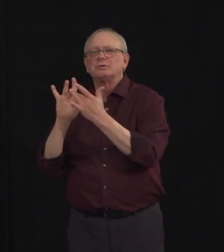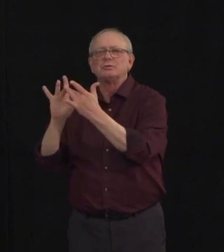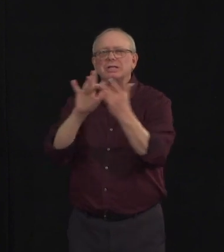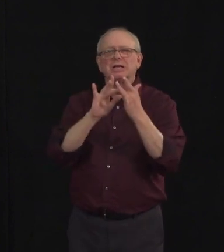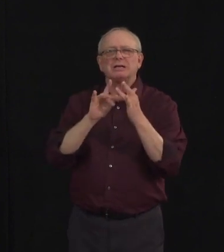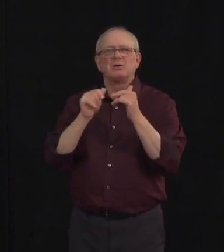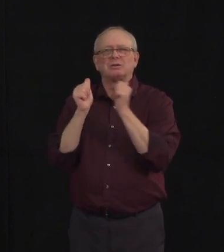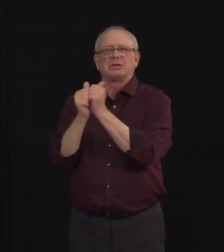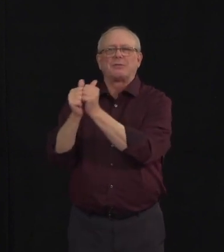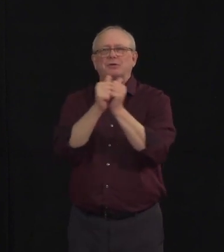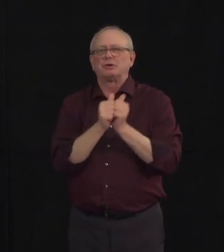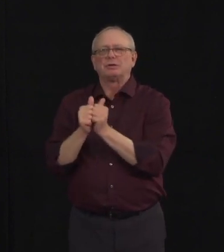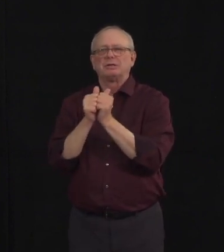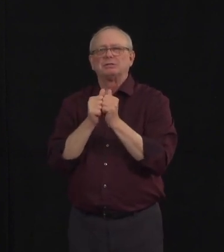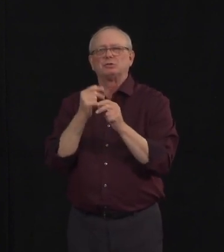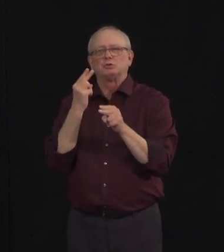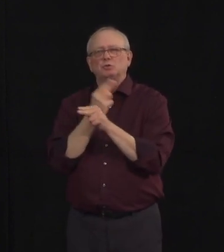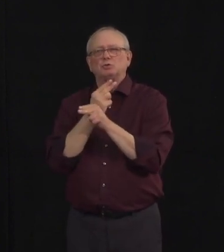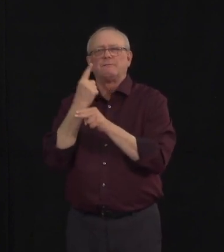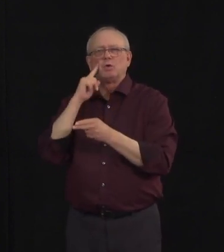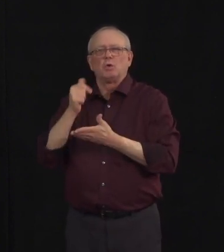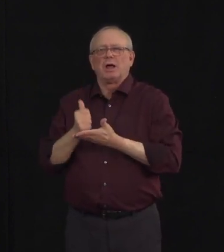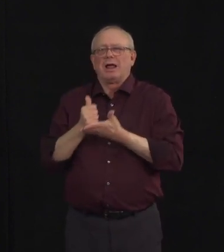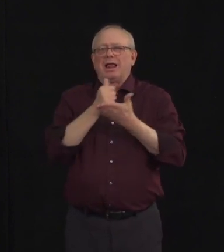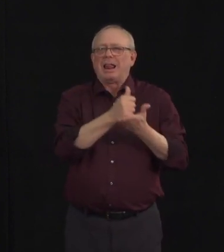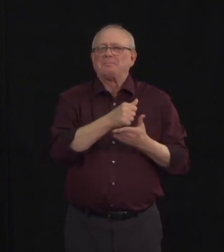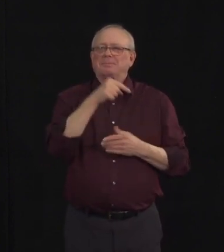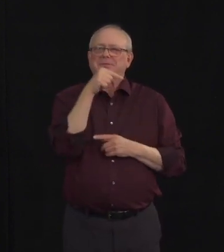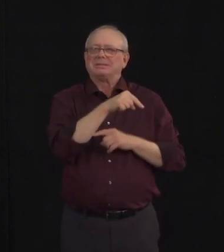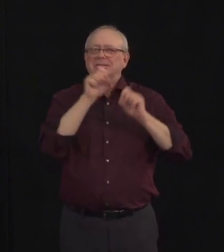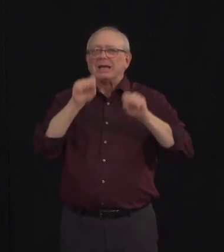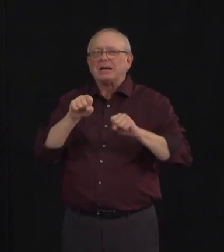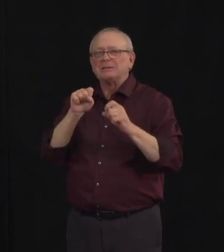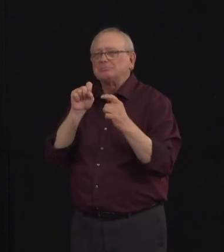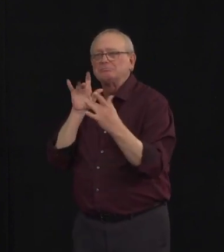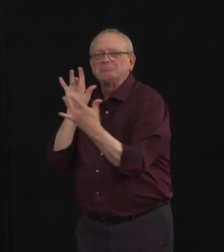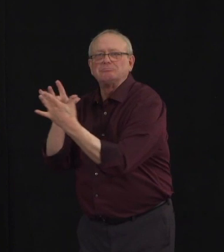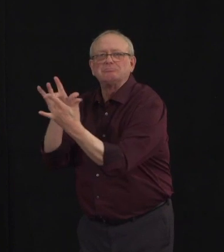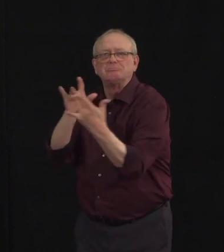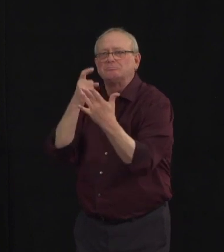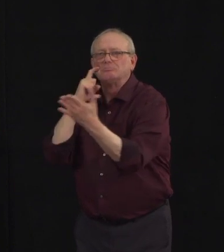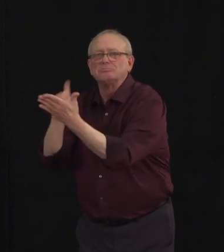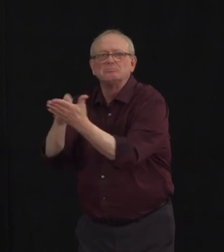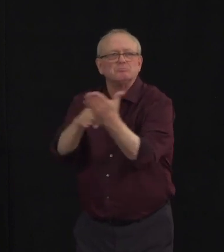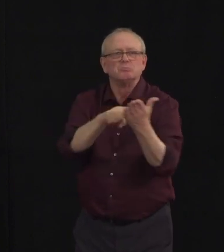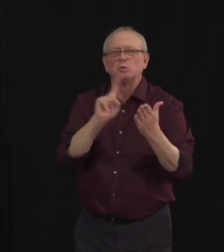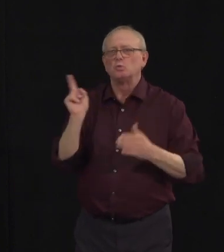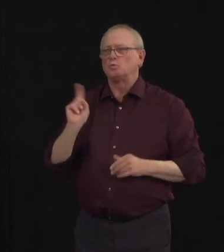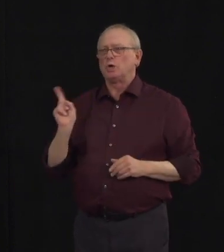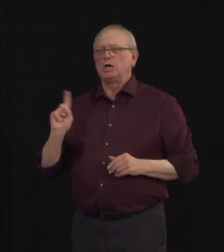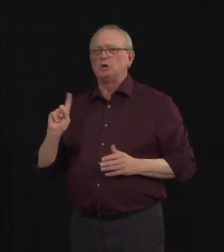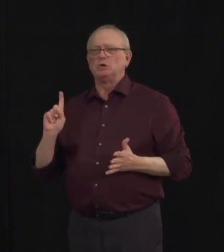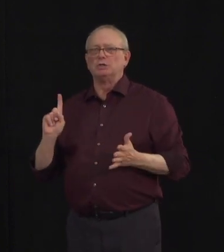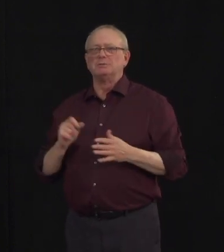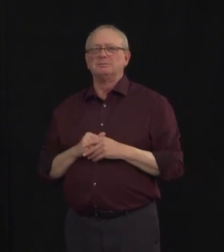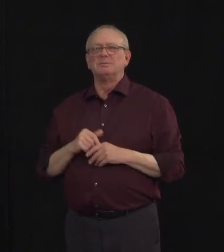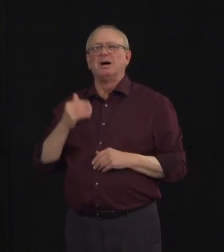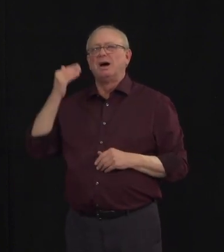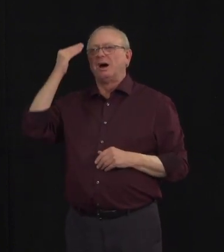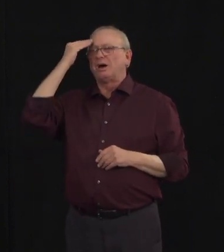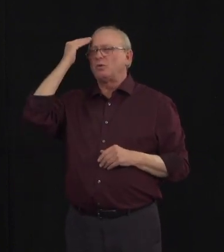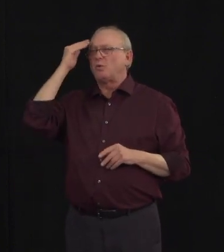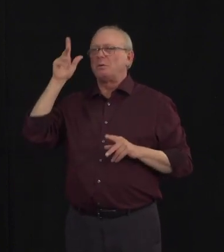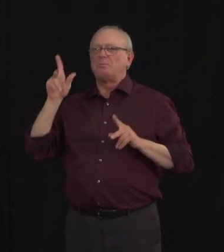I know the idea of relaunching our economy evokes strong emotions in many of us. Some are eager to move forward and feel we are going